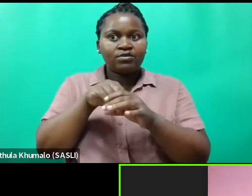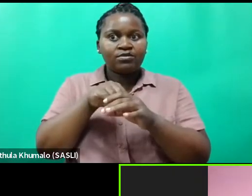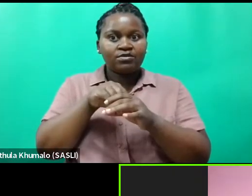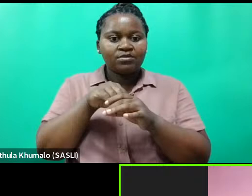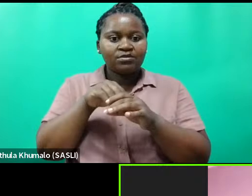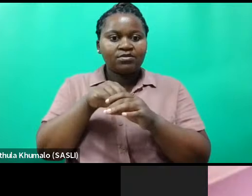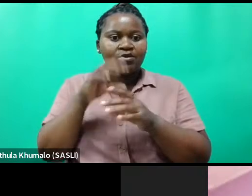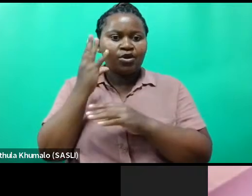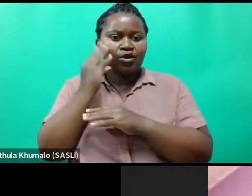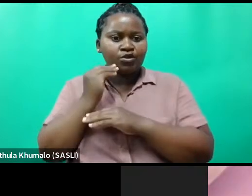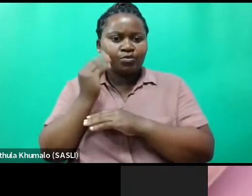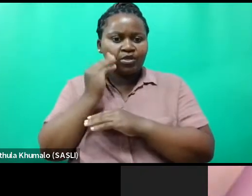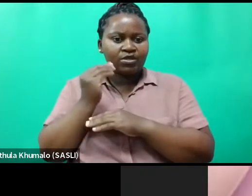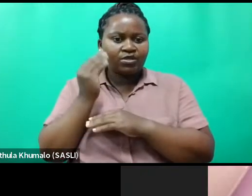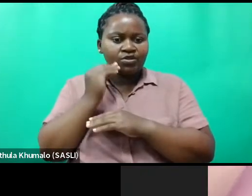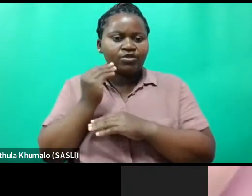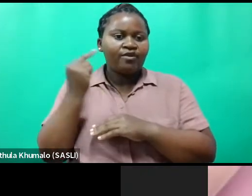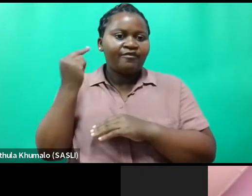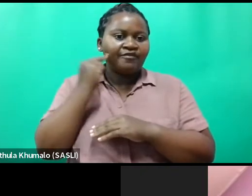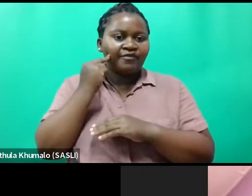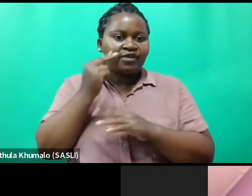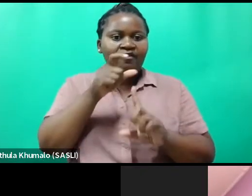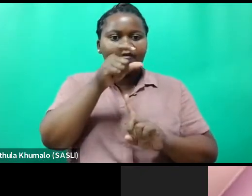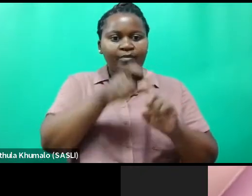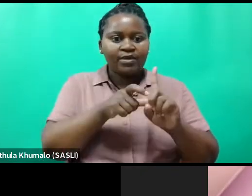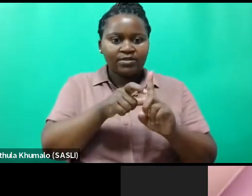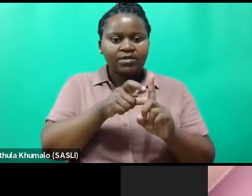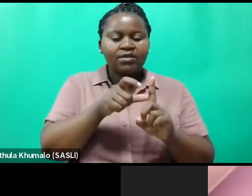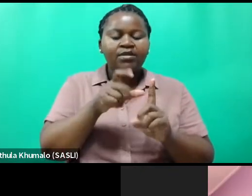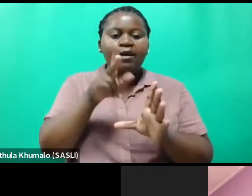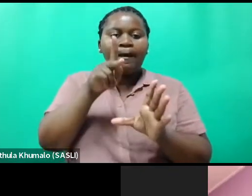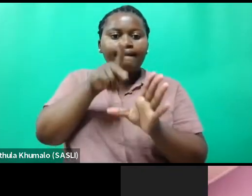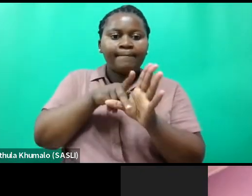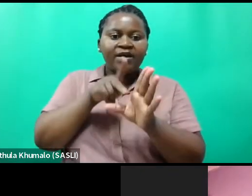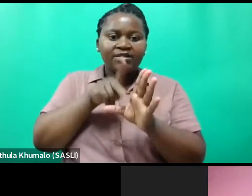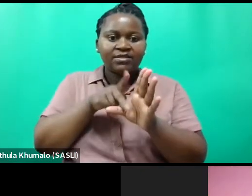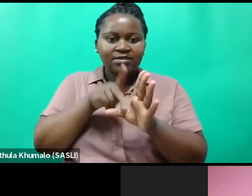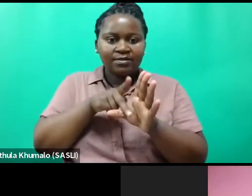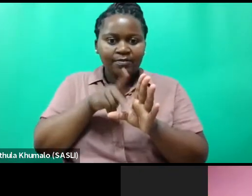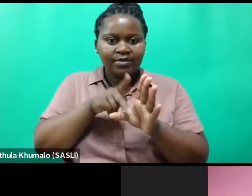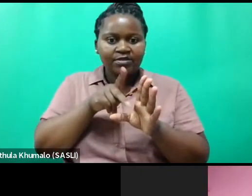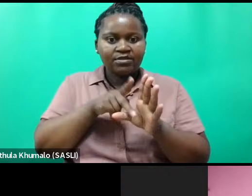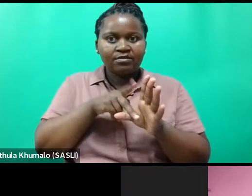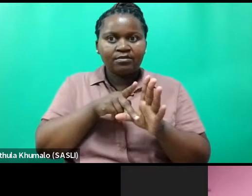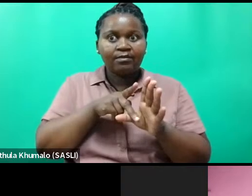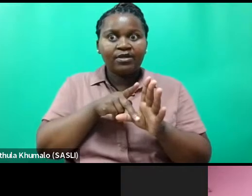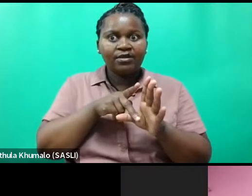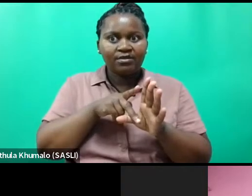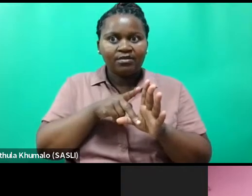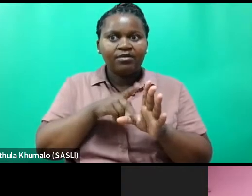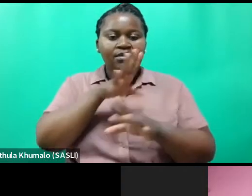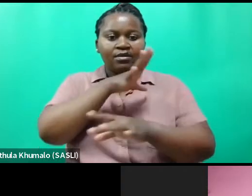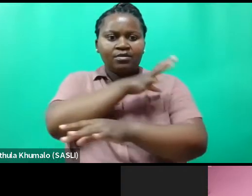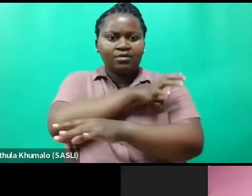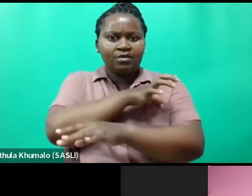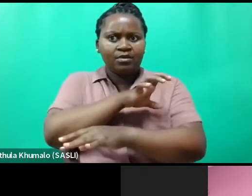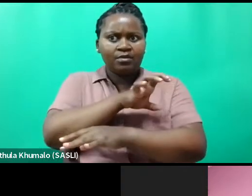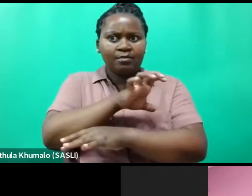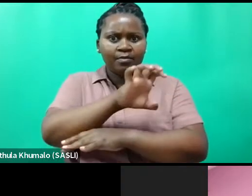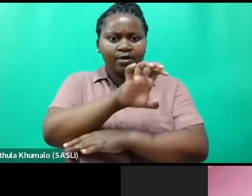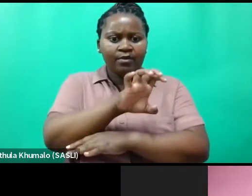Experiences of Deaf Persons that Participated in the Subsidy Reinvestment and Empowerment Program, which is the